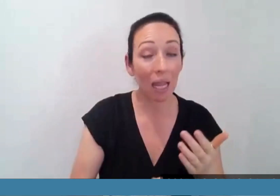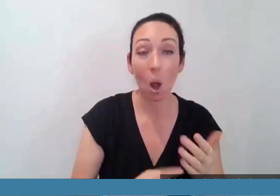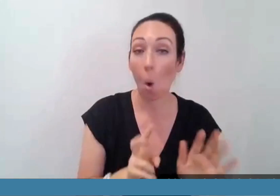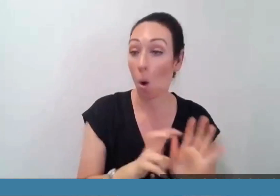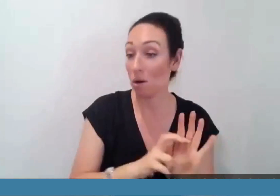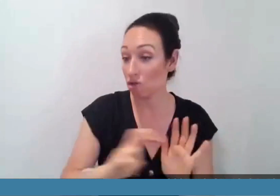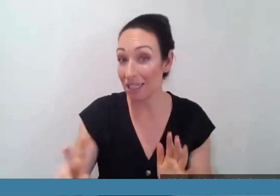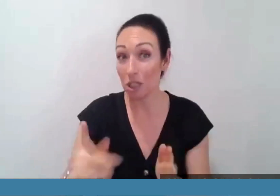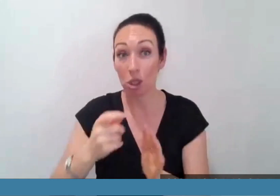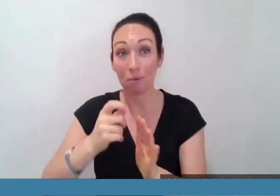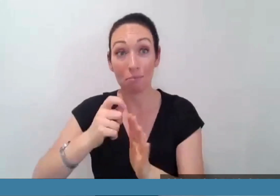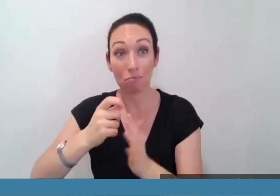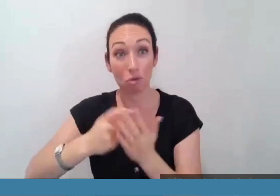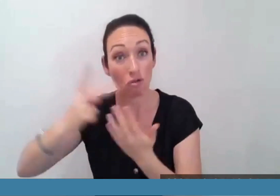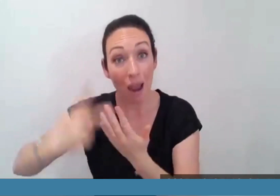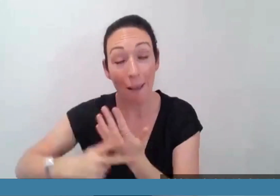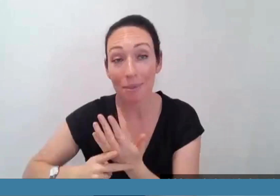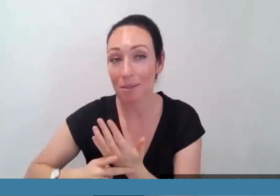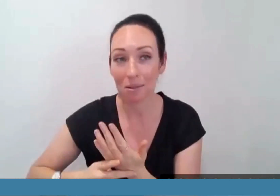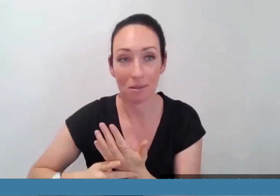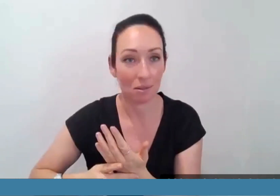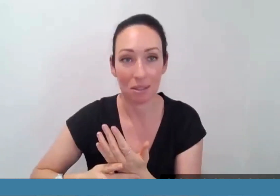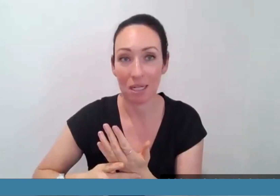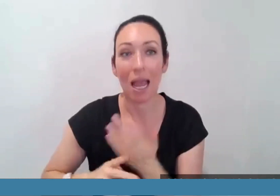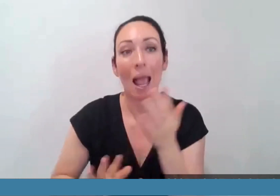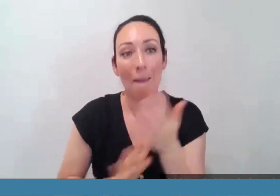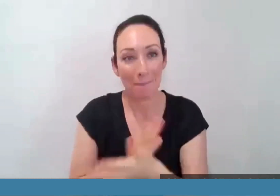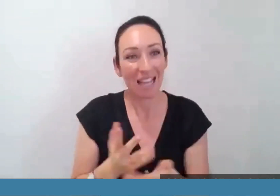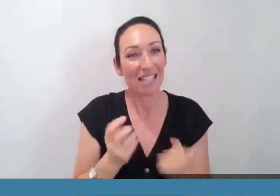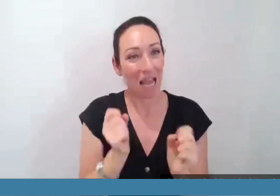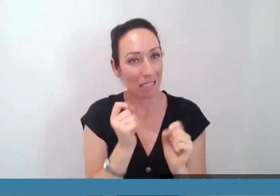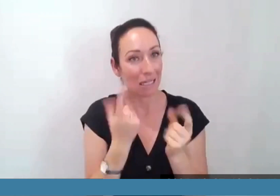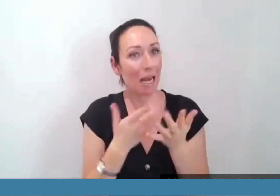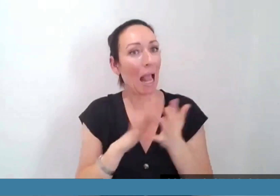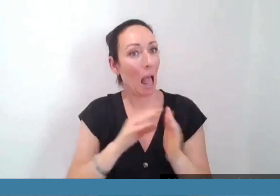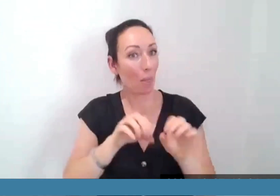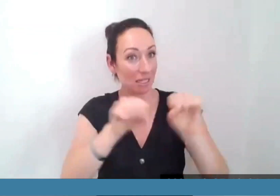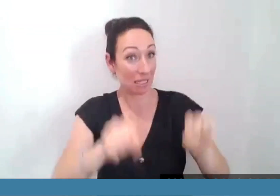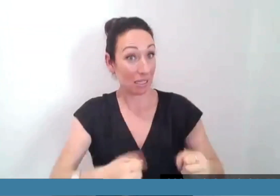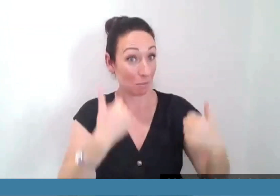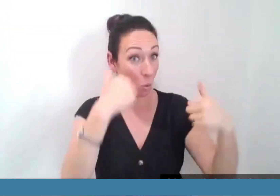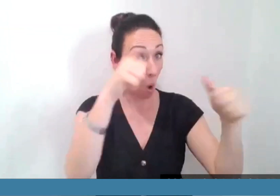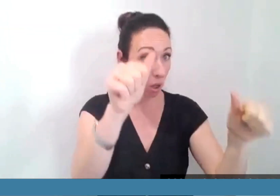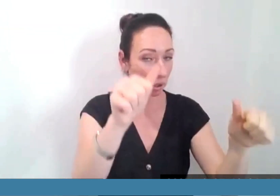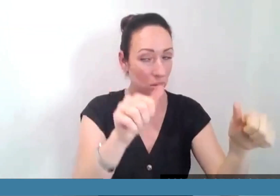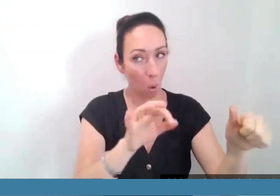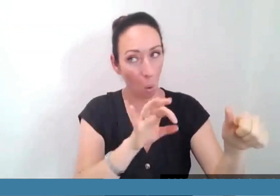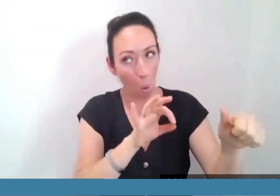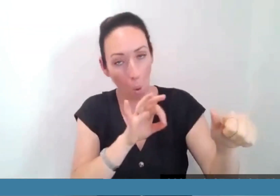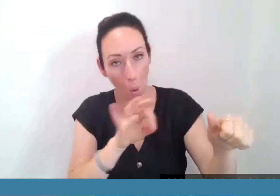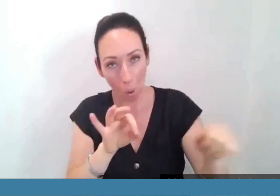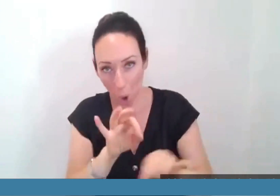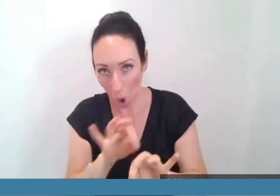programs. It's about understanding how systems work or don't, and how we can make them better.